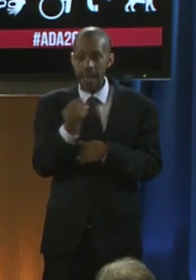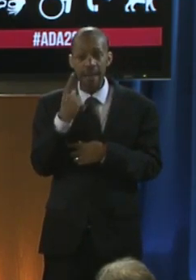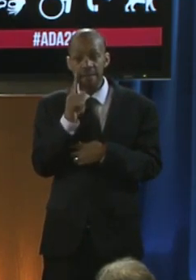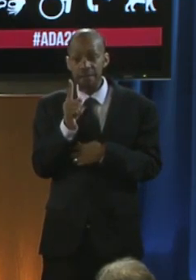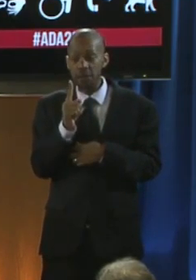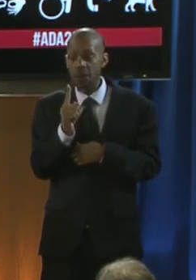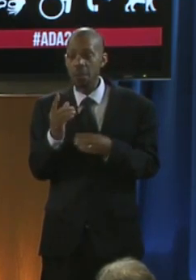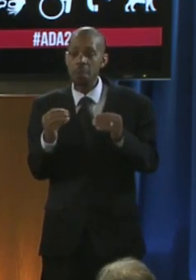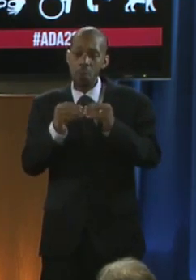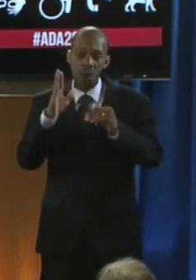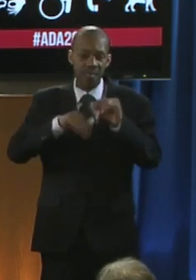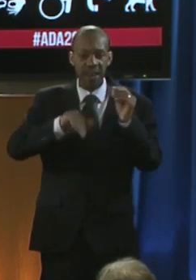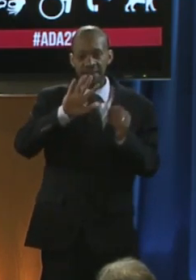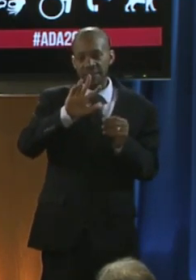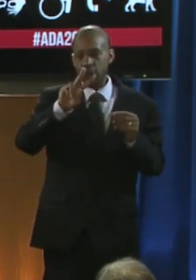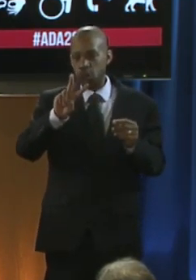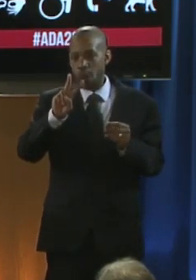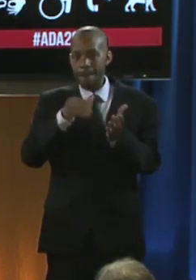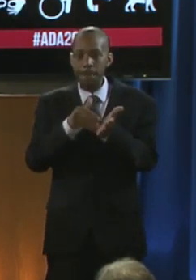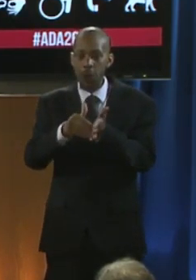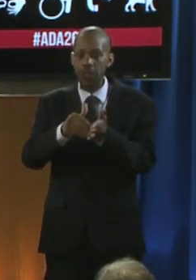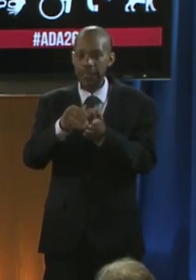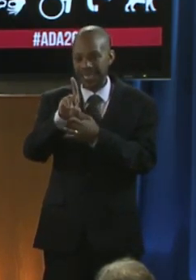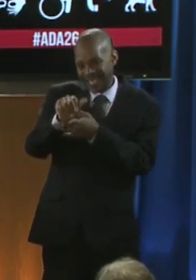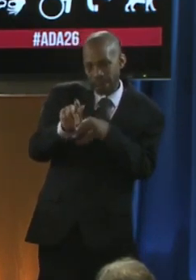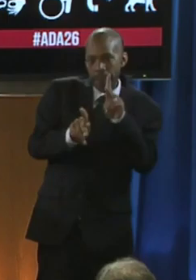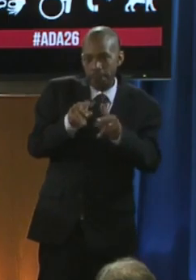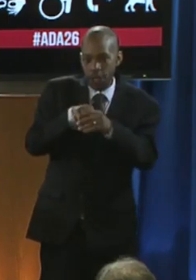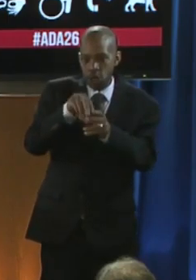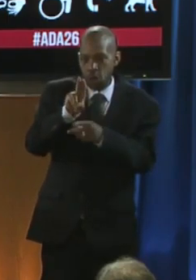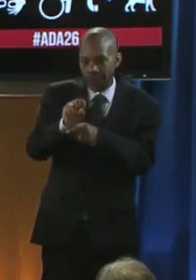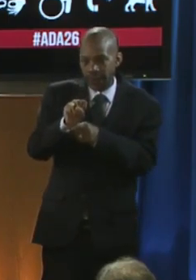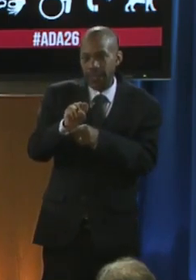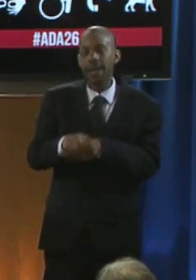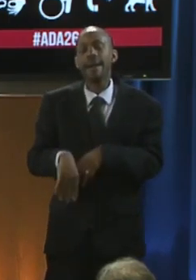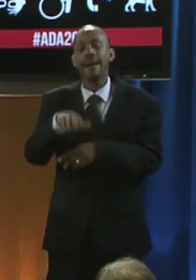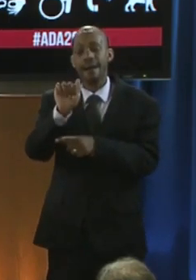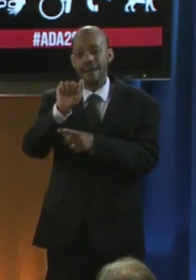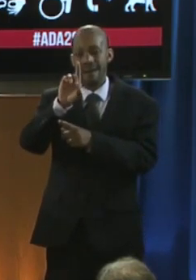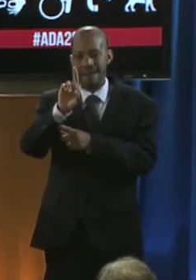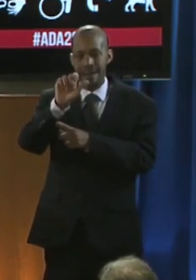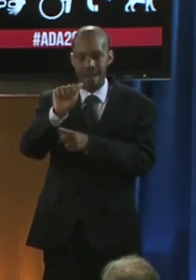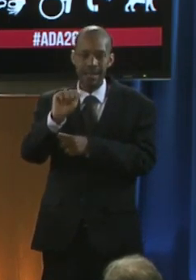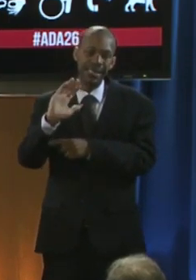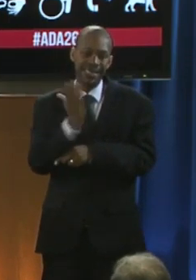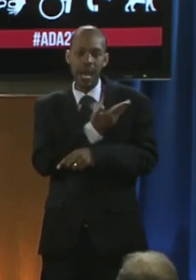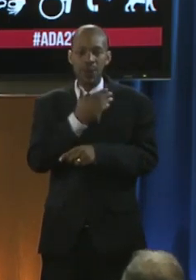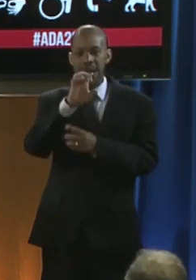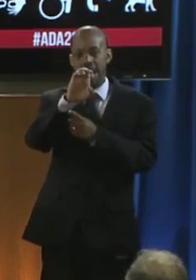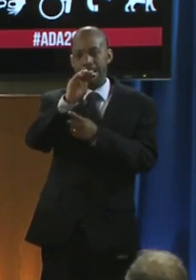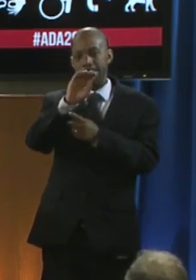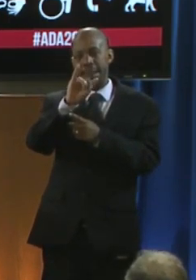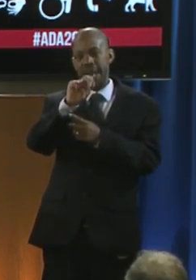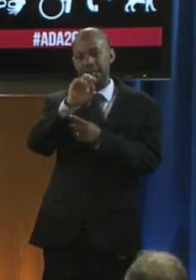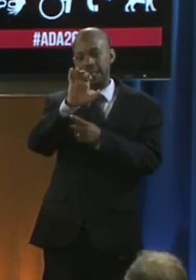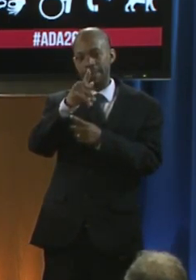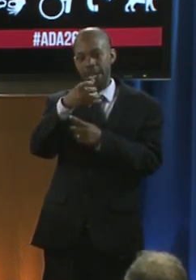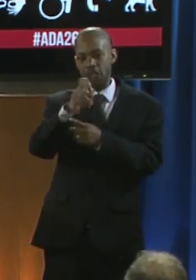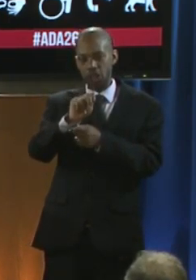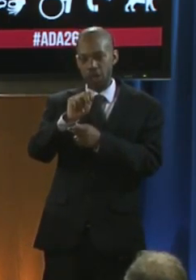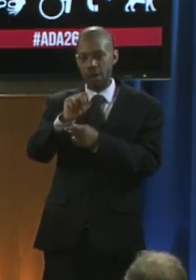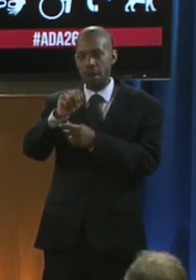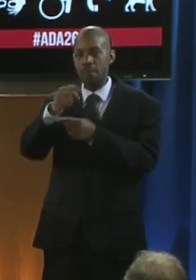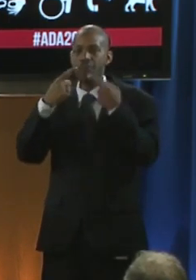than 52 million disabled people in the U.S., the ADA is our Emancipation Proclamation. The